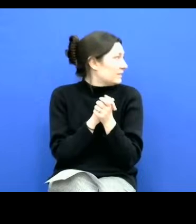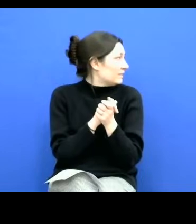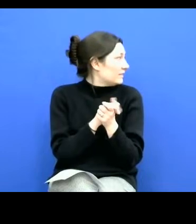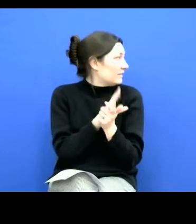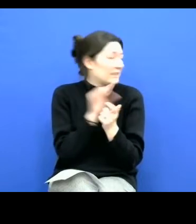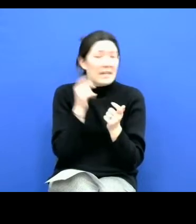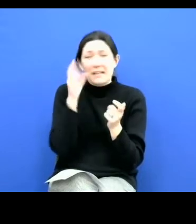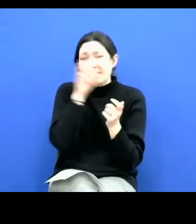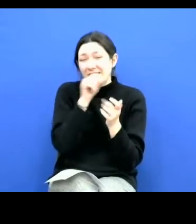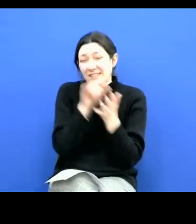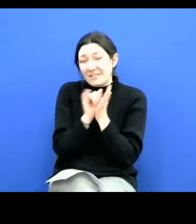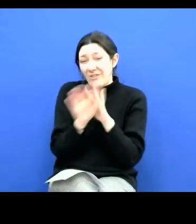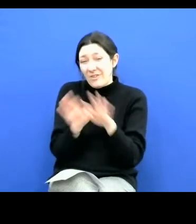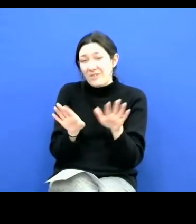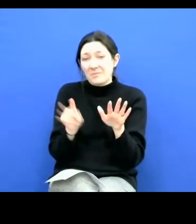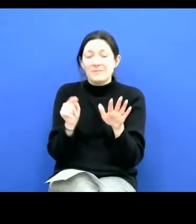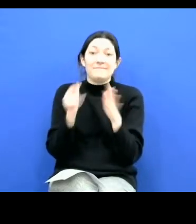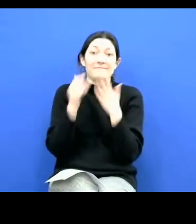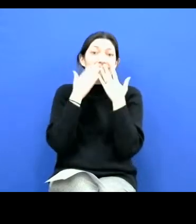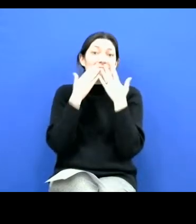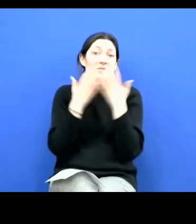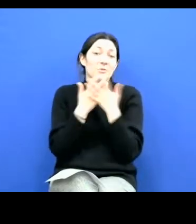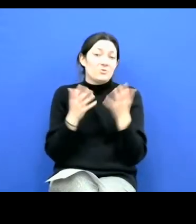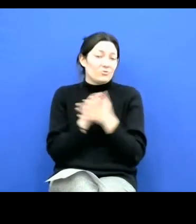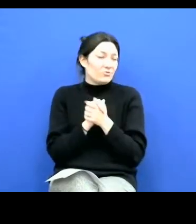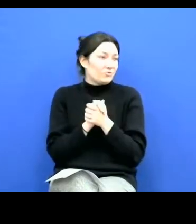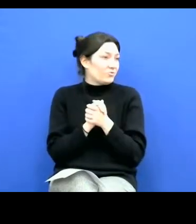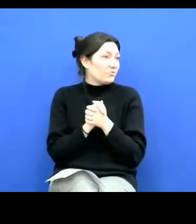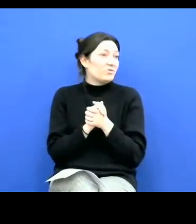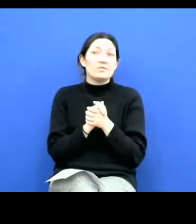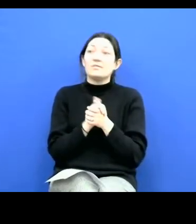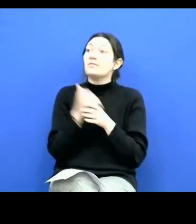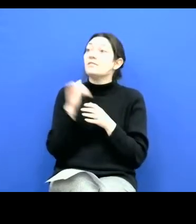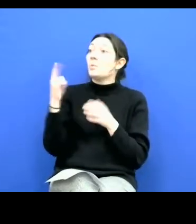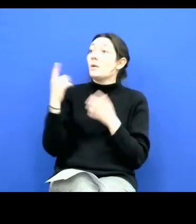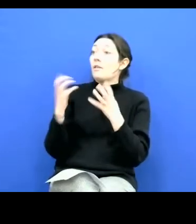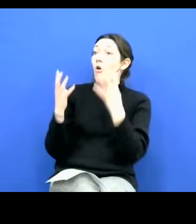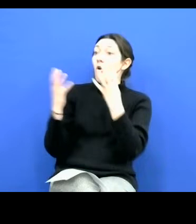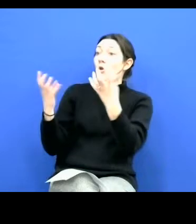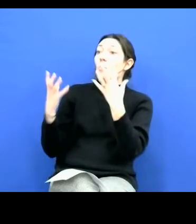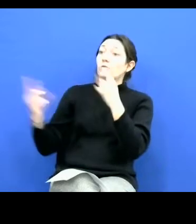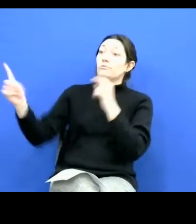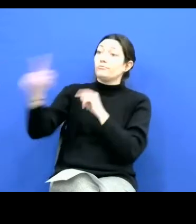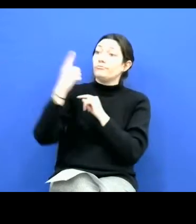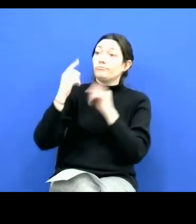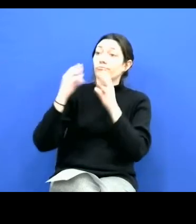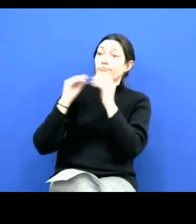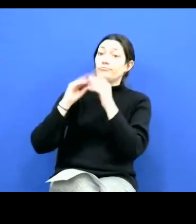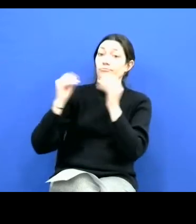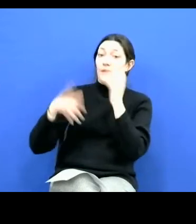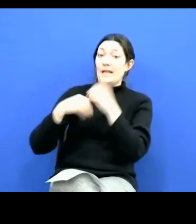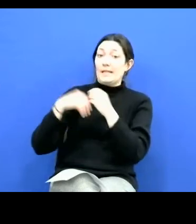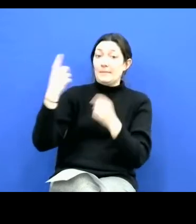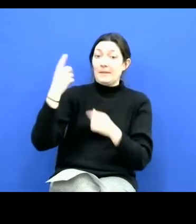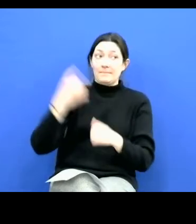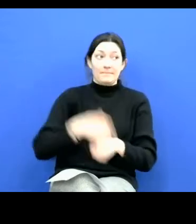stop there, but thank you very much. Is there anybody in the audience who would like to add anything?